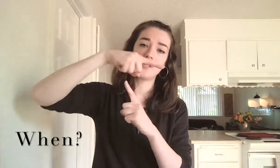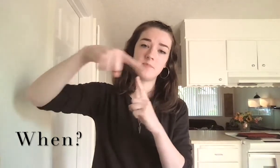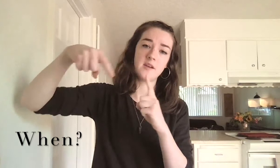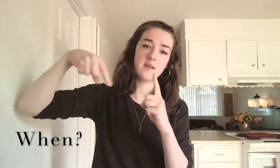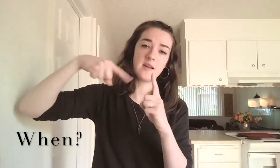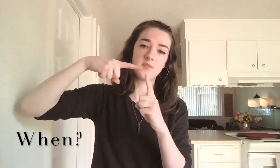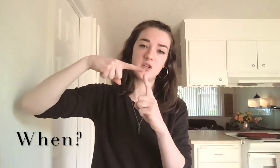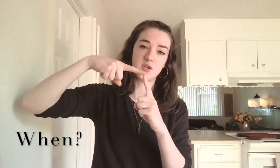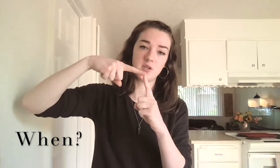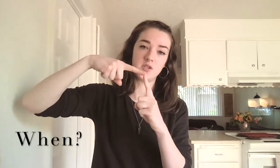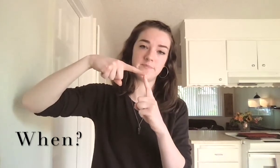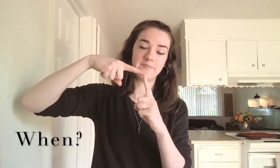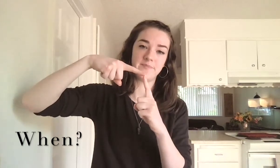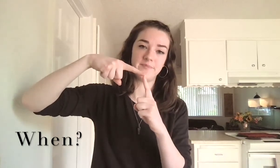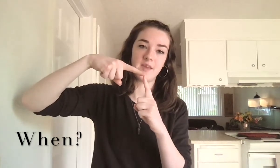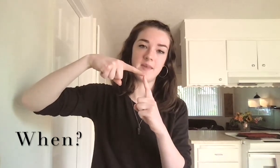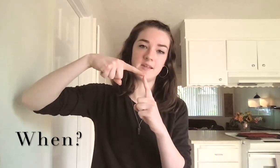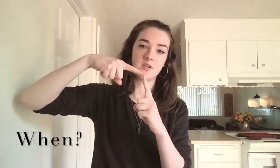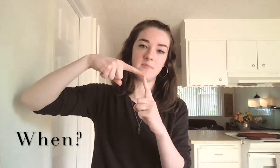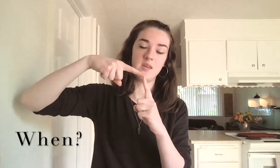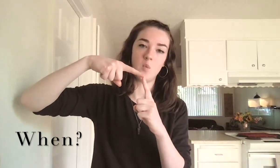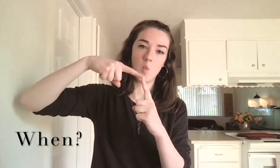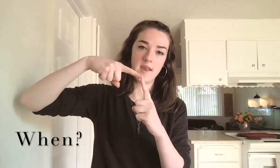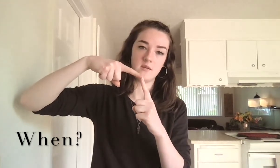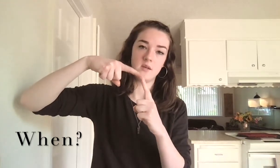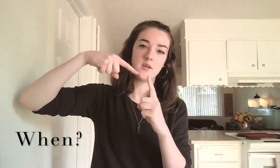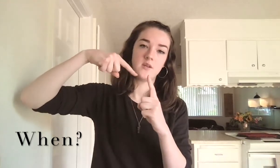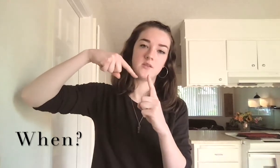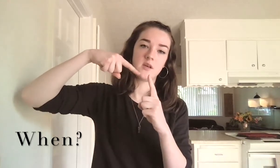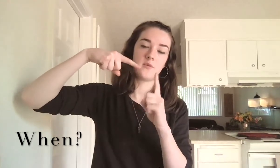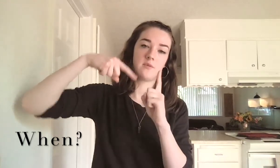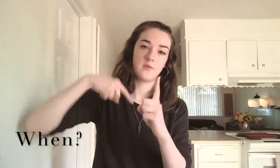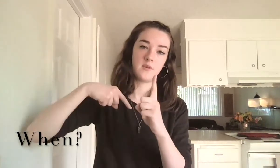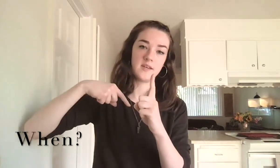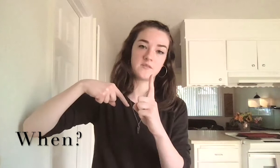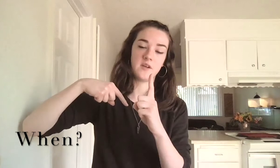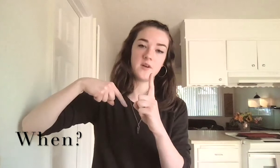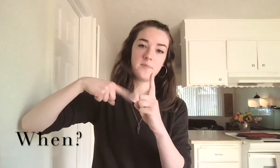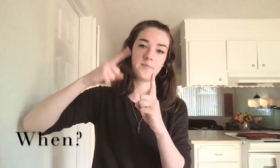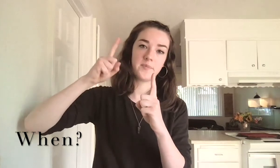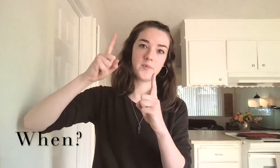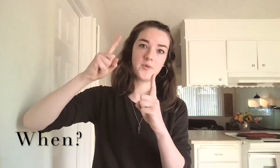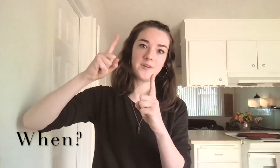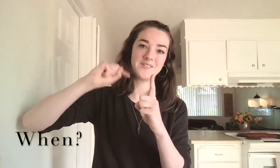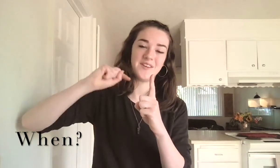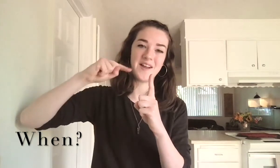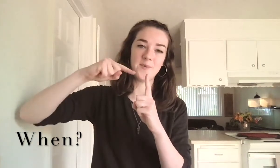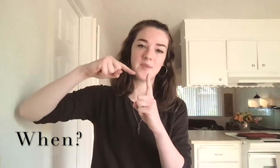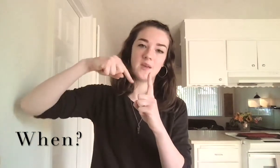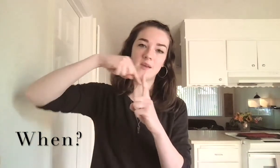it around and touch. And that is going to be when. So index finger up, other index finger out,